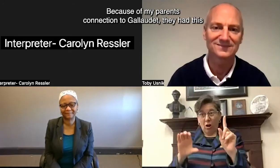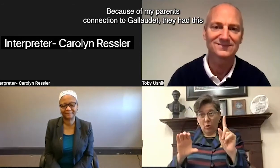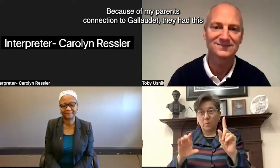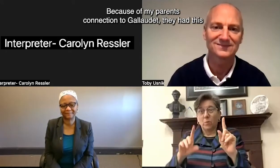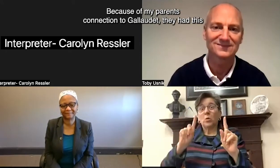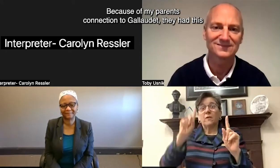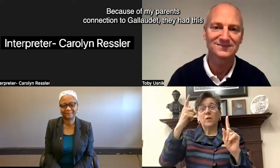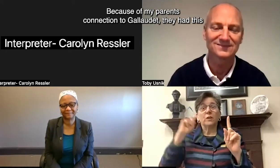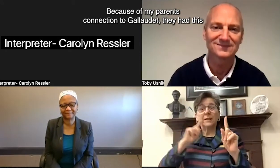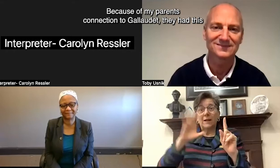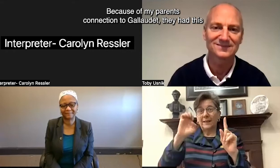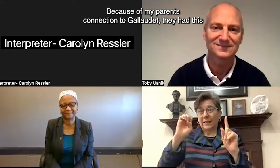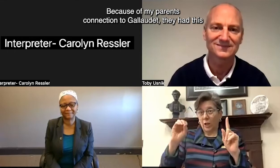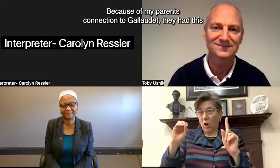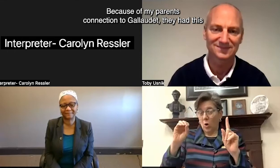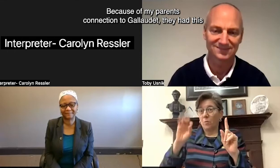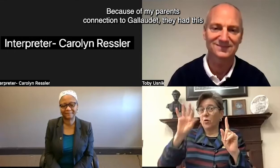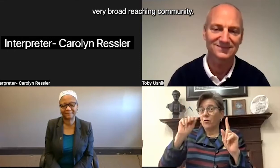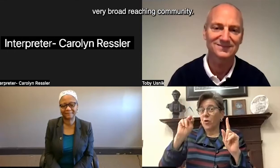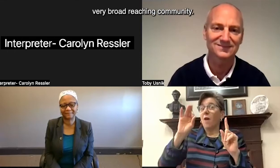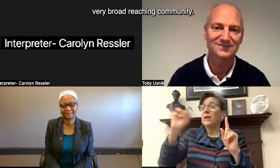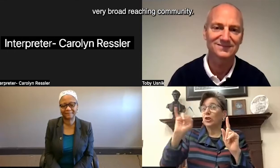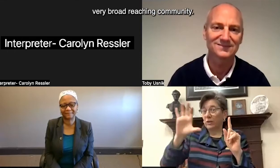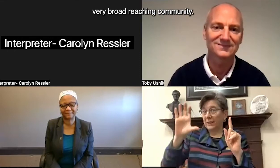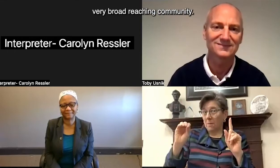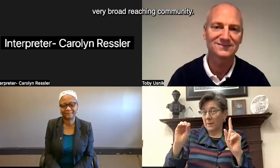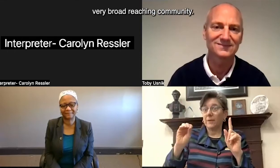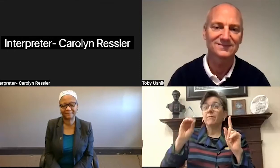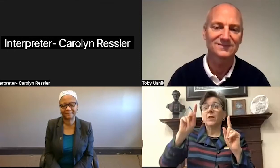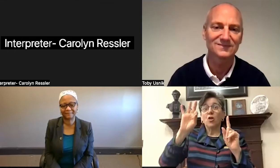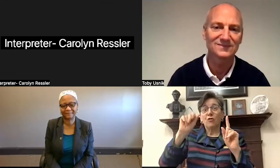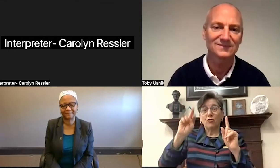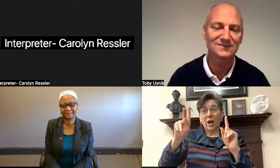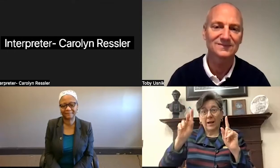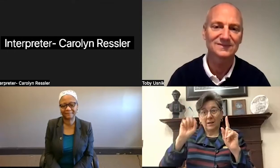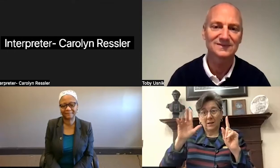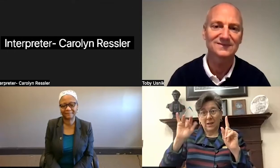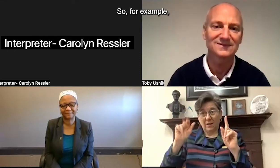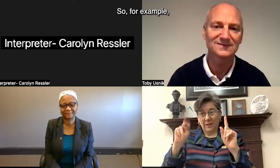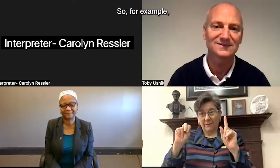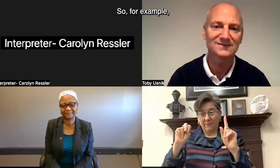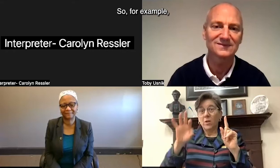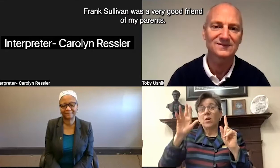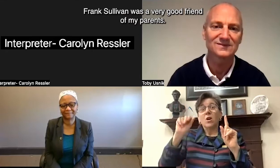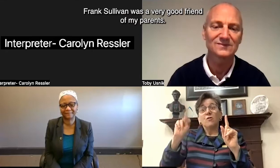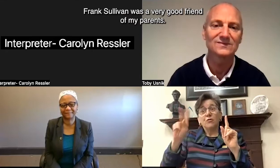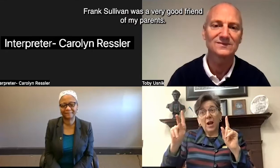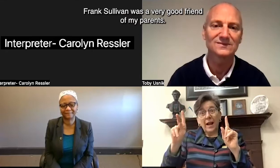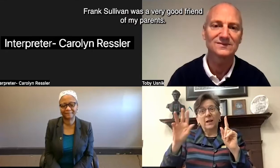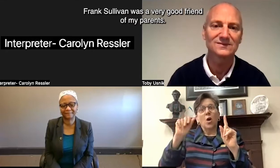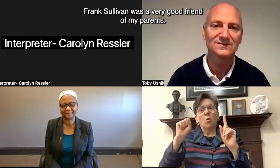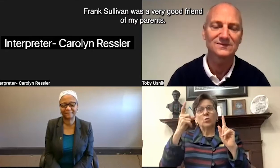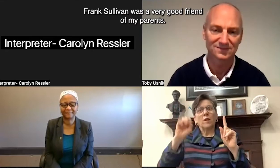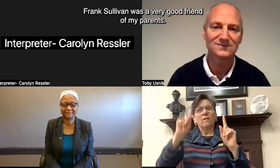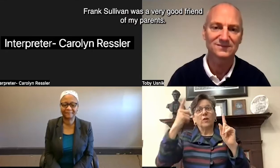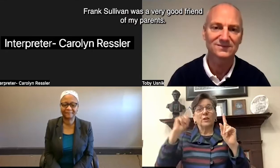had this very broad-reaching community. So for example, Frank Sullivan was a